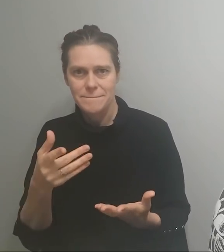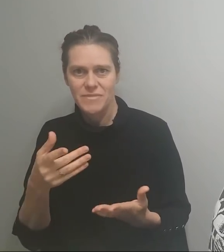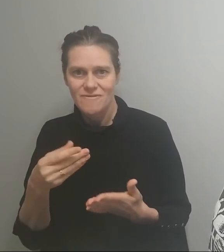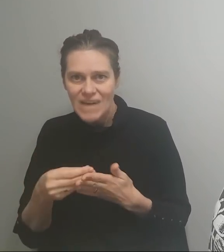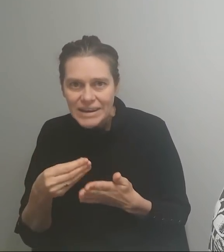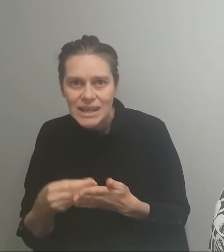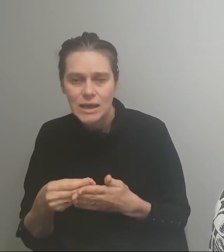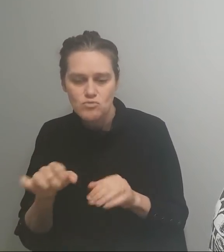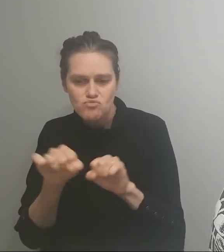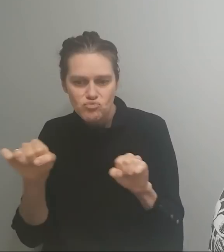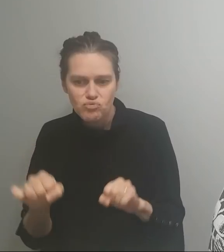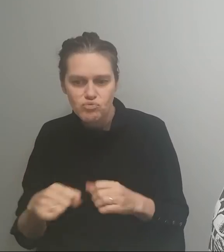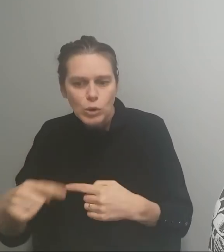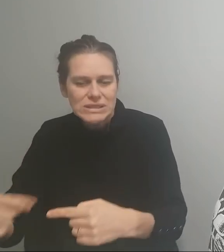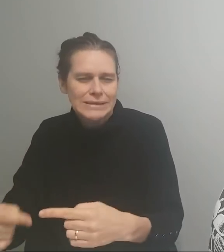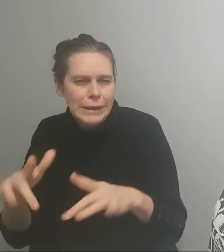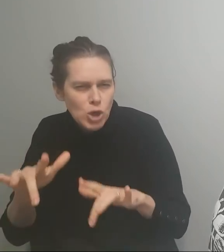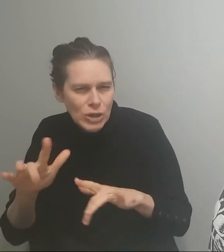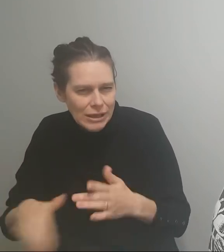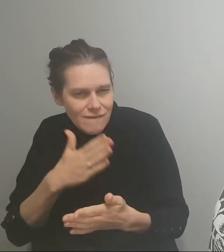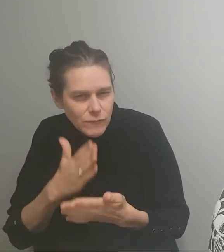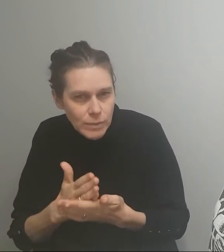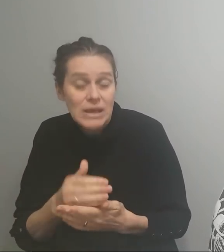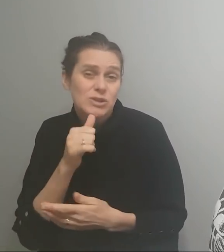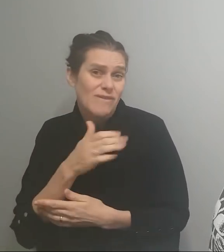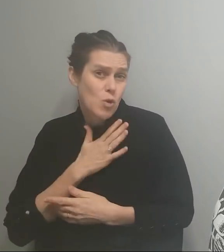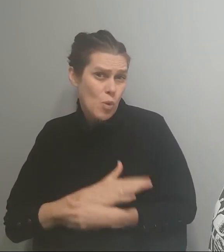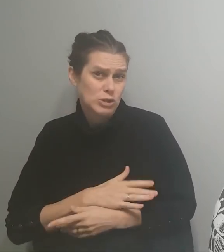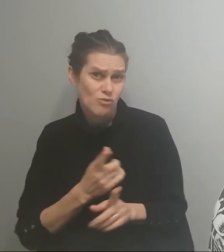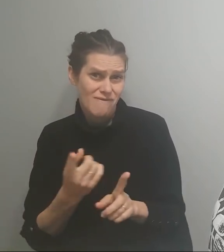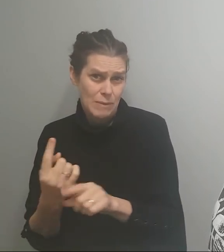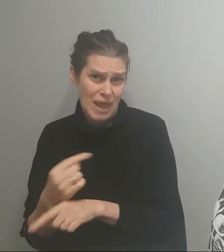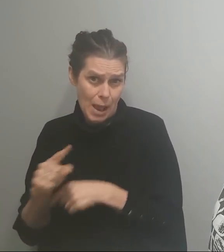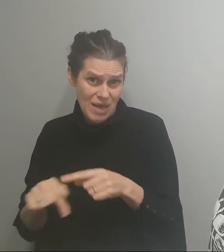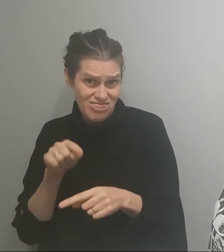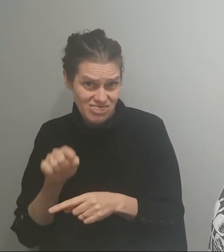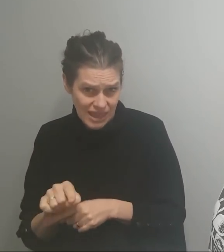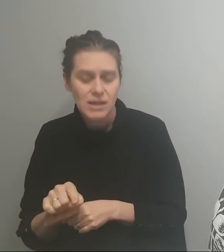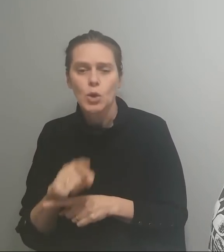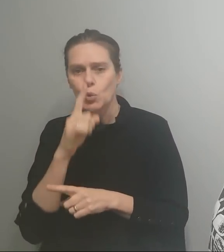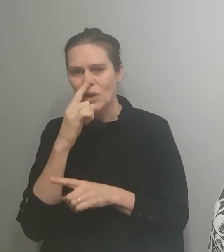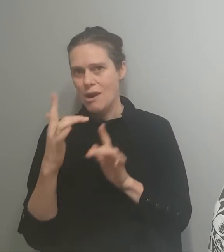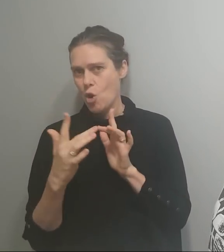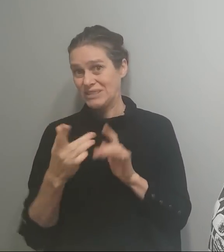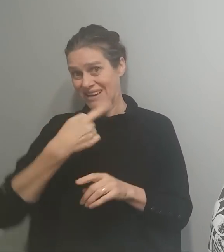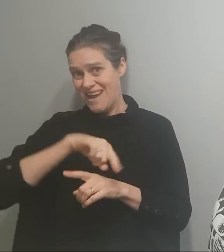the moment. And if you'd like to provide feedback, again, please contact us at